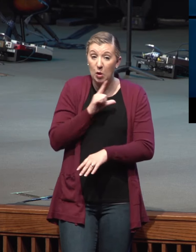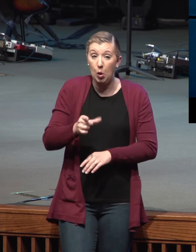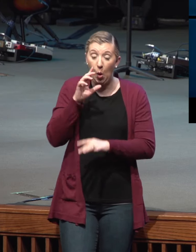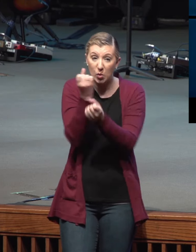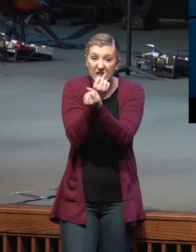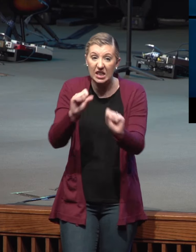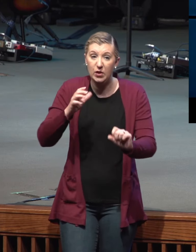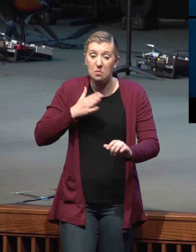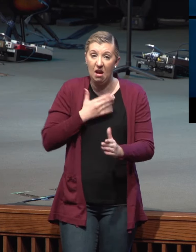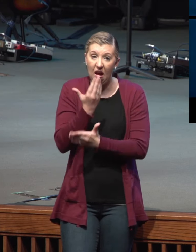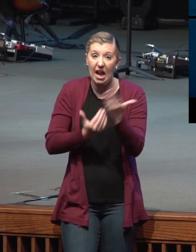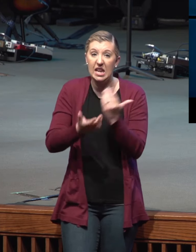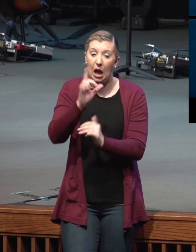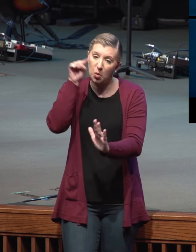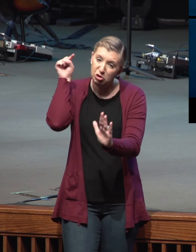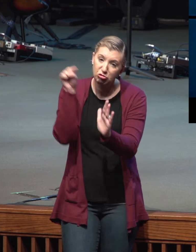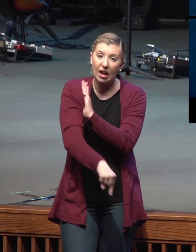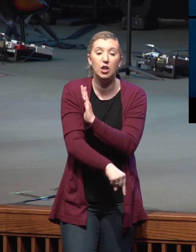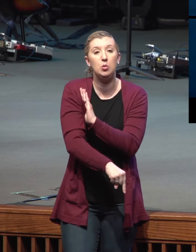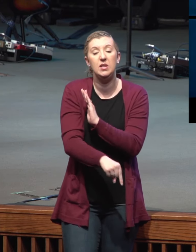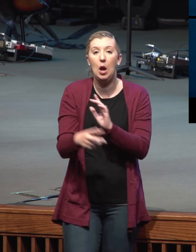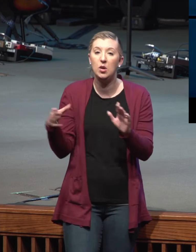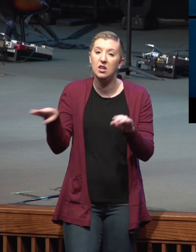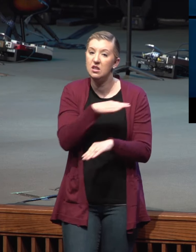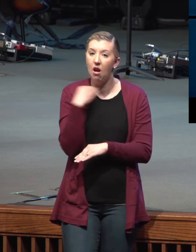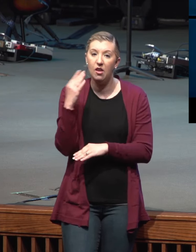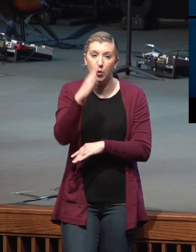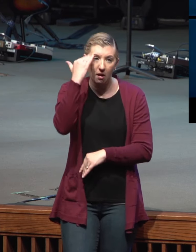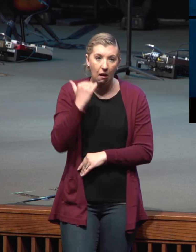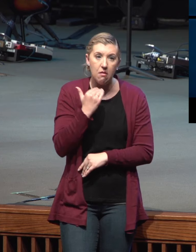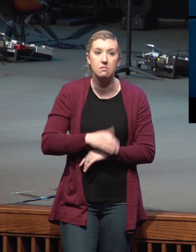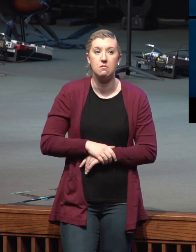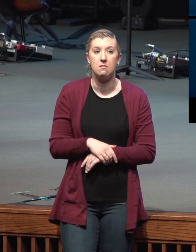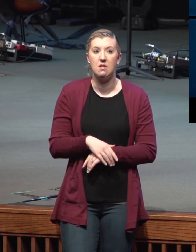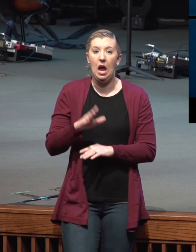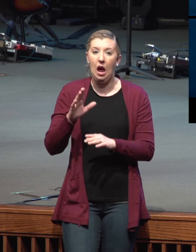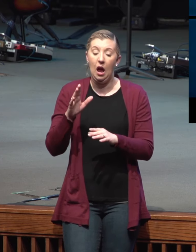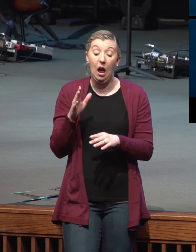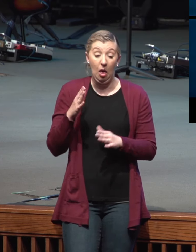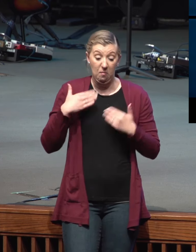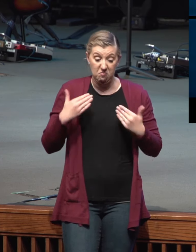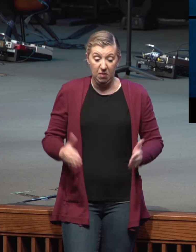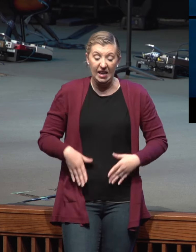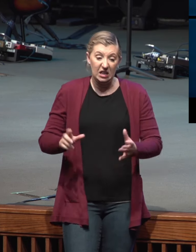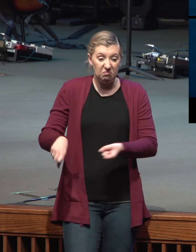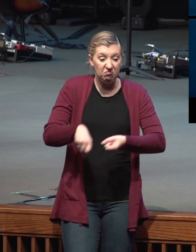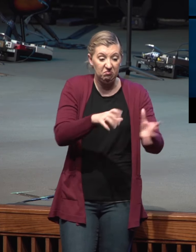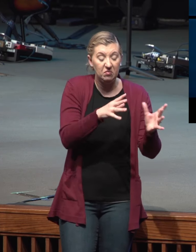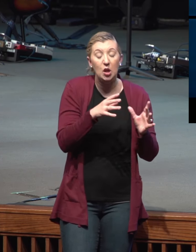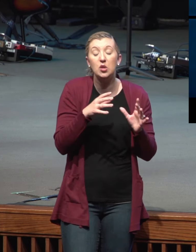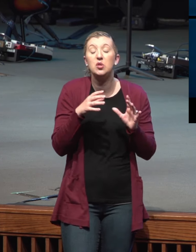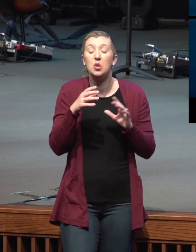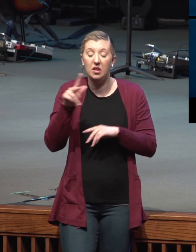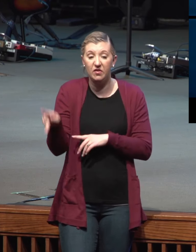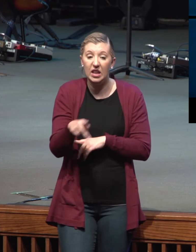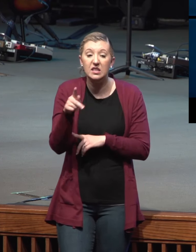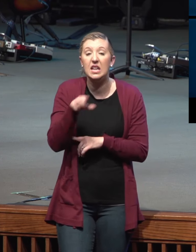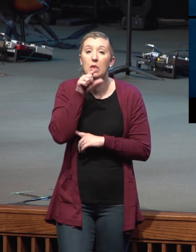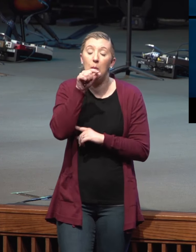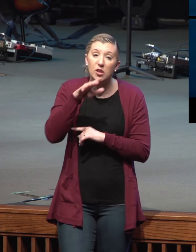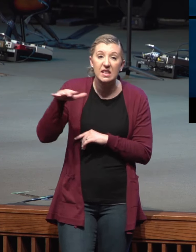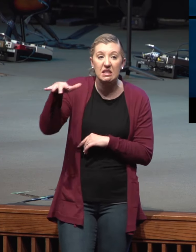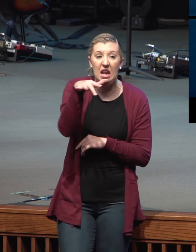my hand, and I will strike you down and cut off your head. And I will give the dead bodies of the host of the Philistines this day to the birds of the